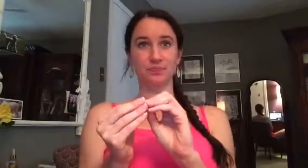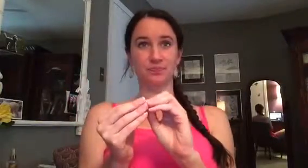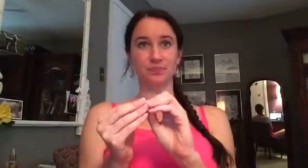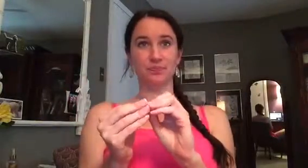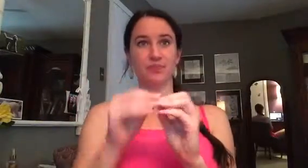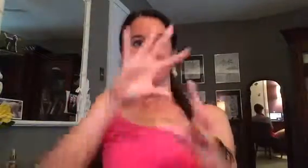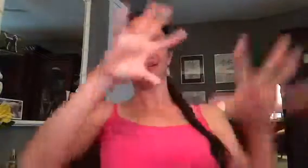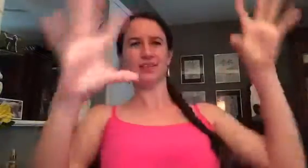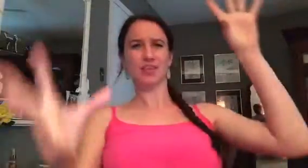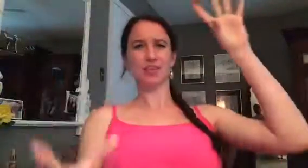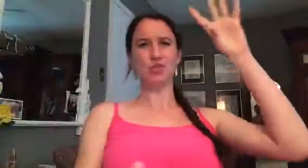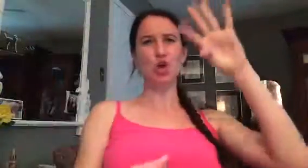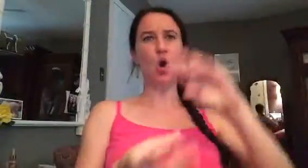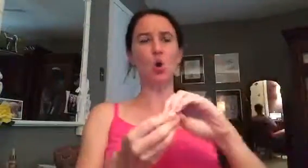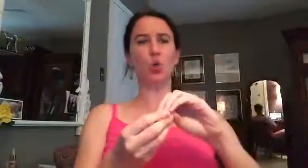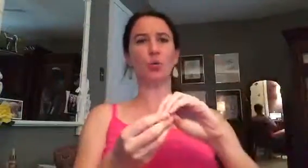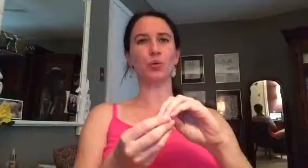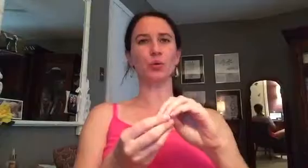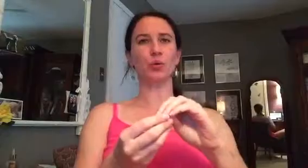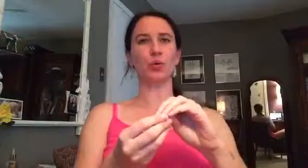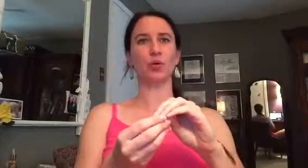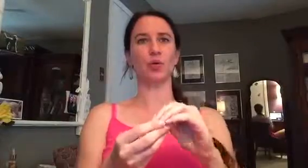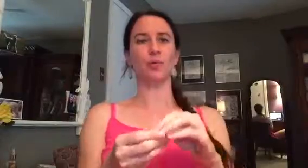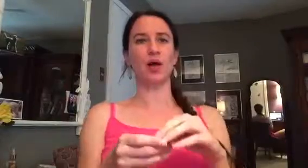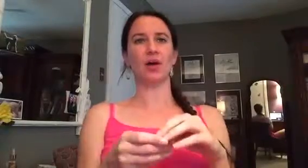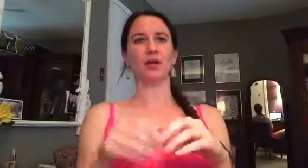total amount of wood that we'll need.